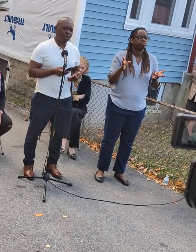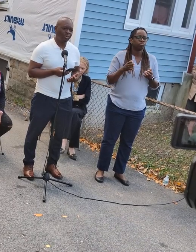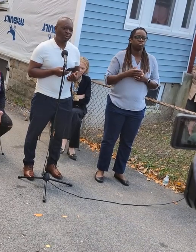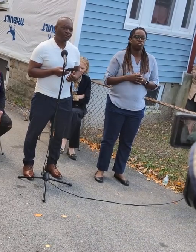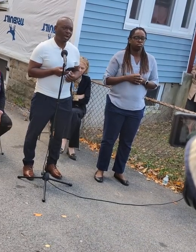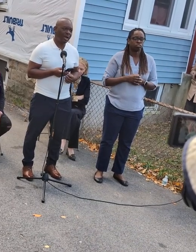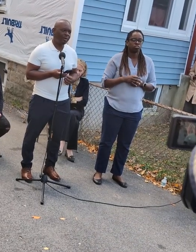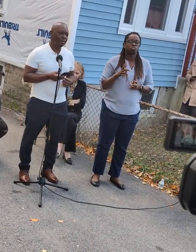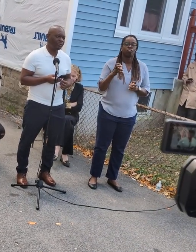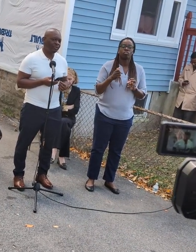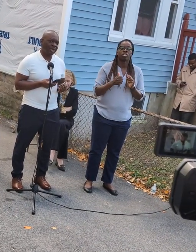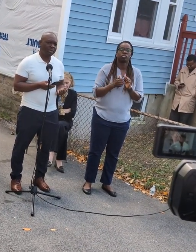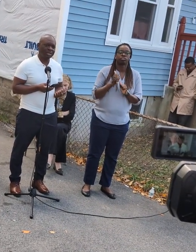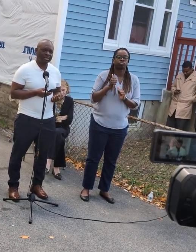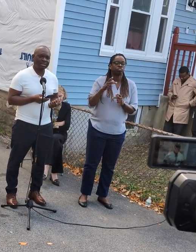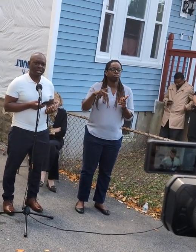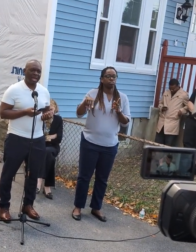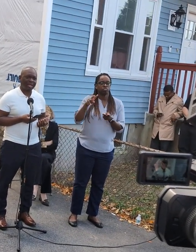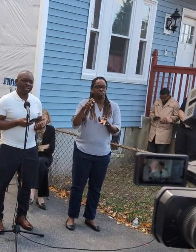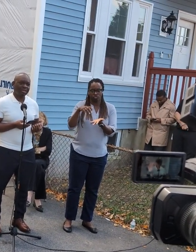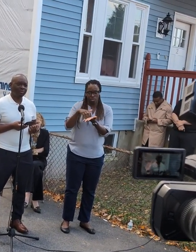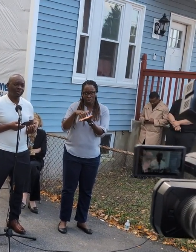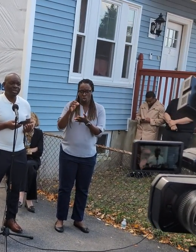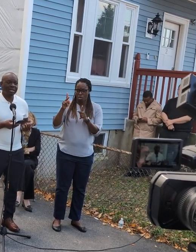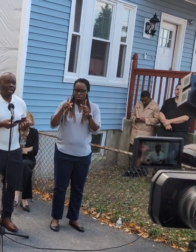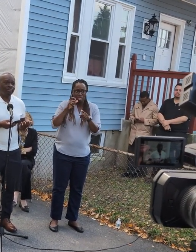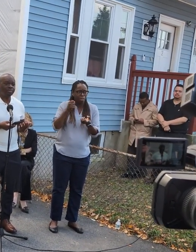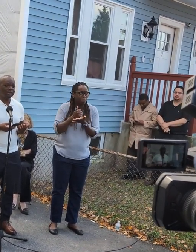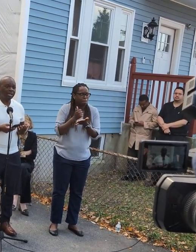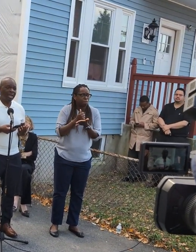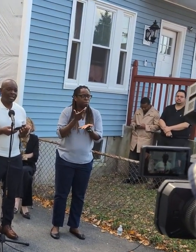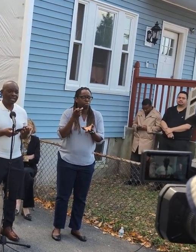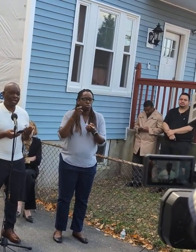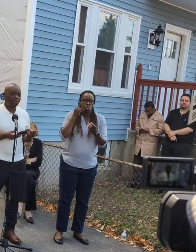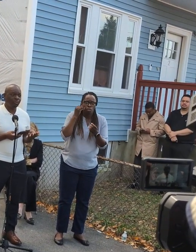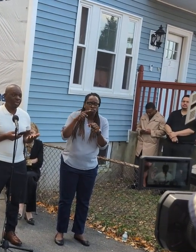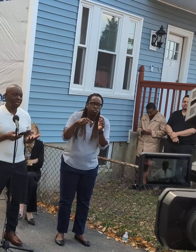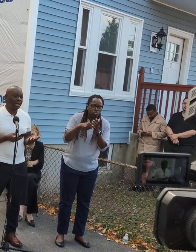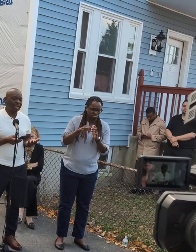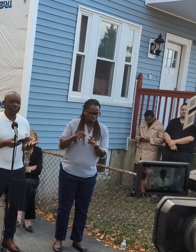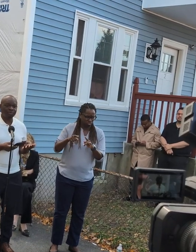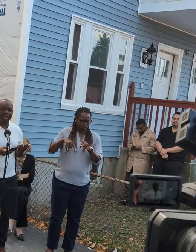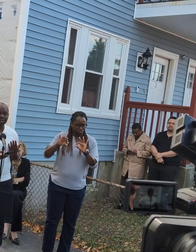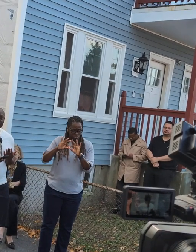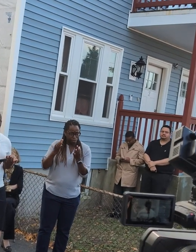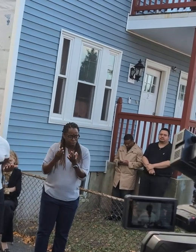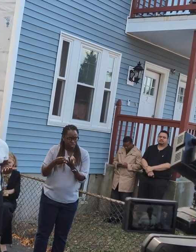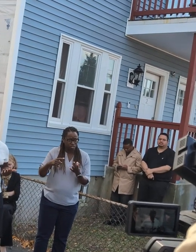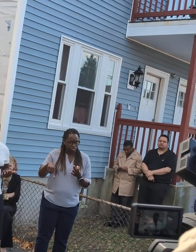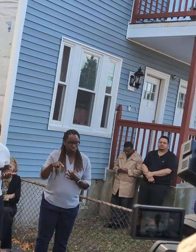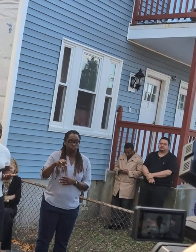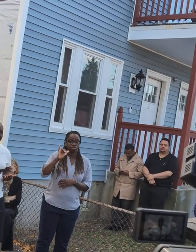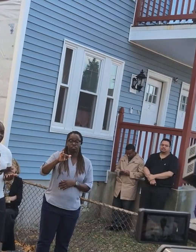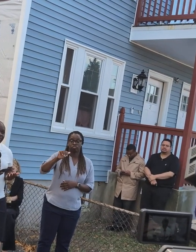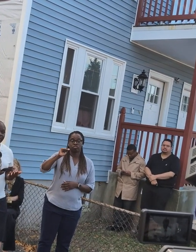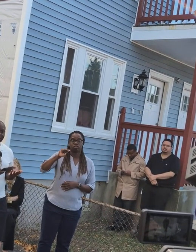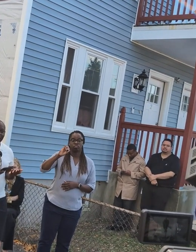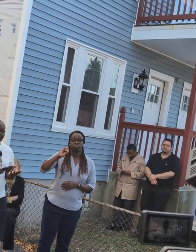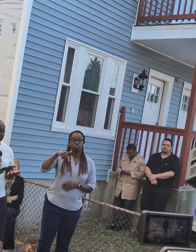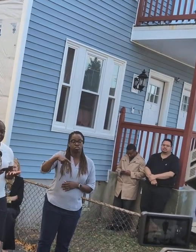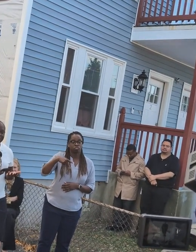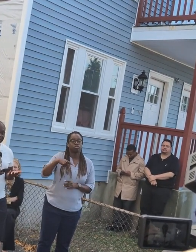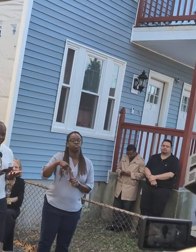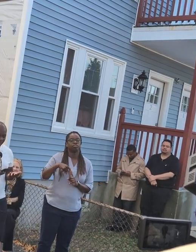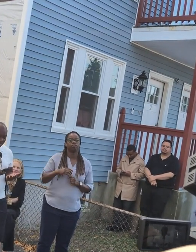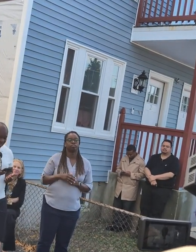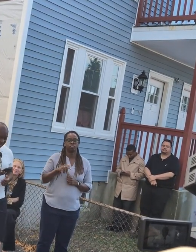the most vulnerable families that we need to help with. And the AOP has provided me that opportunity to be able to